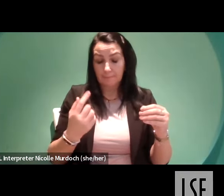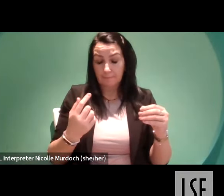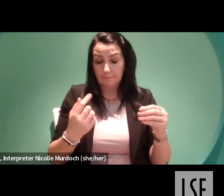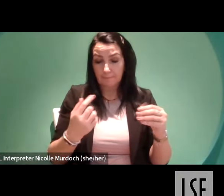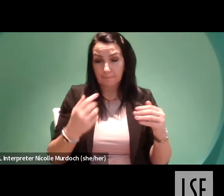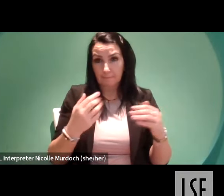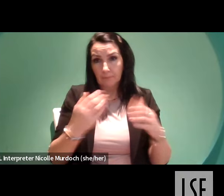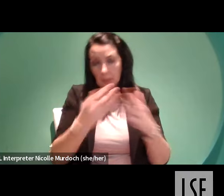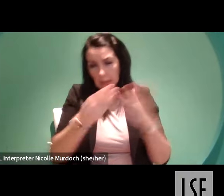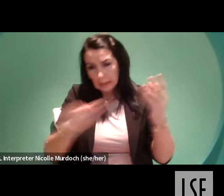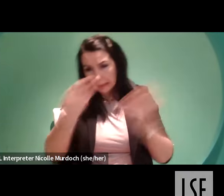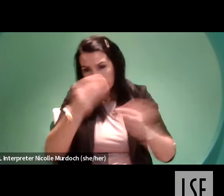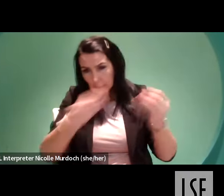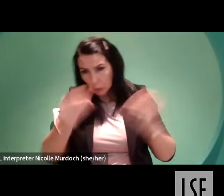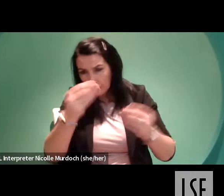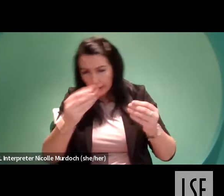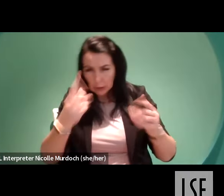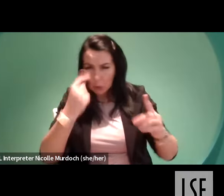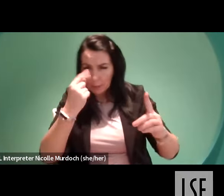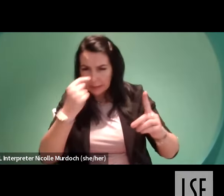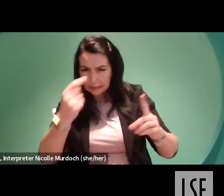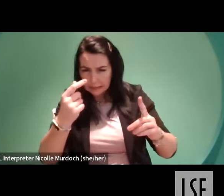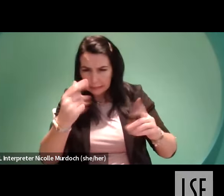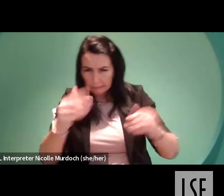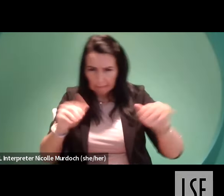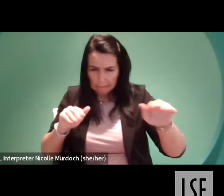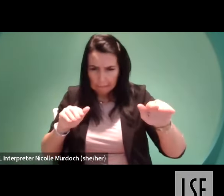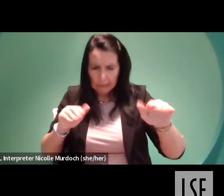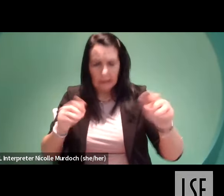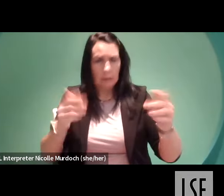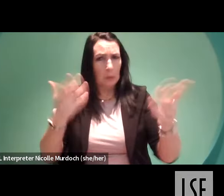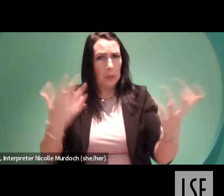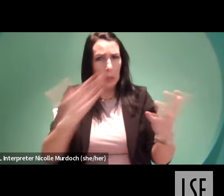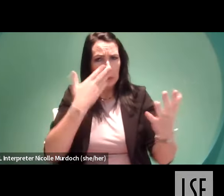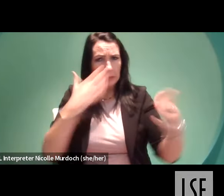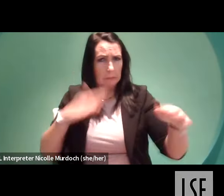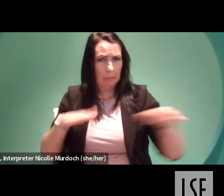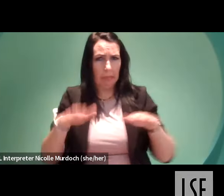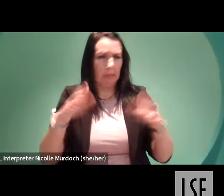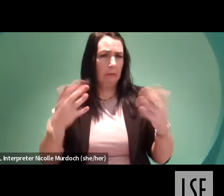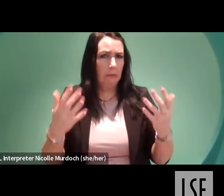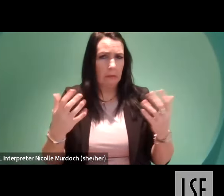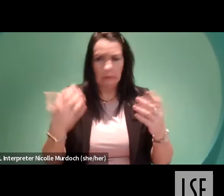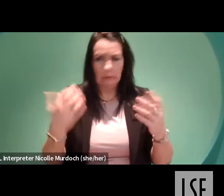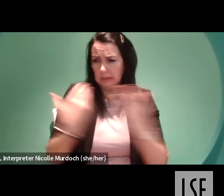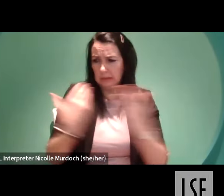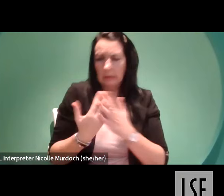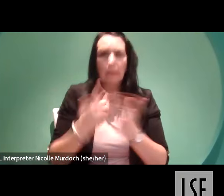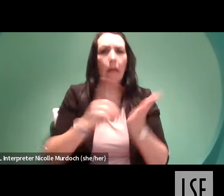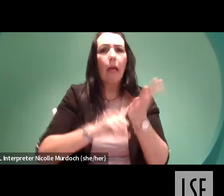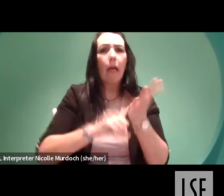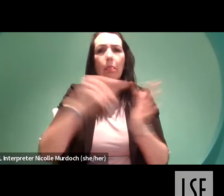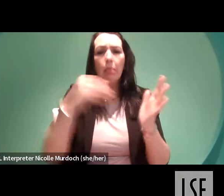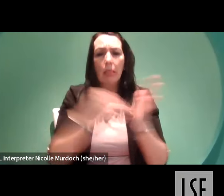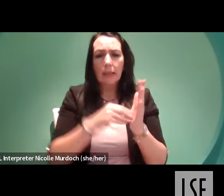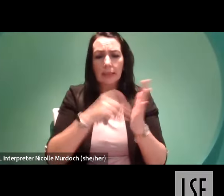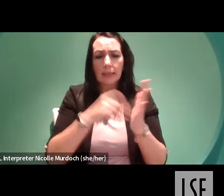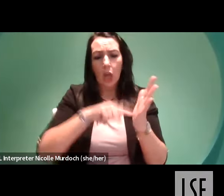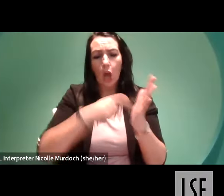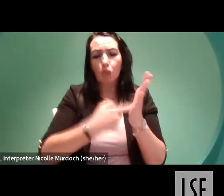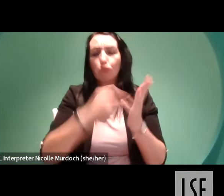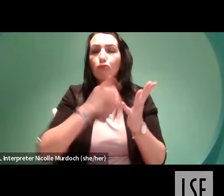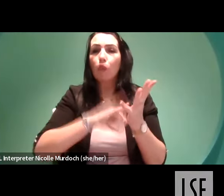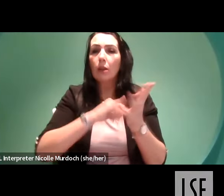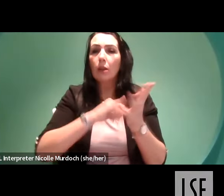looking at economic competence. But what we've seen in the last year or so, particularly during Liz Truss's short government, is